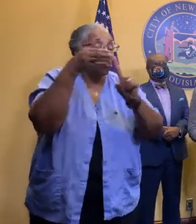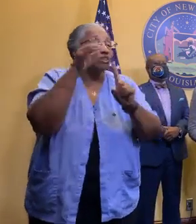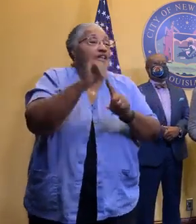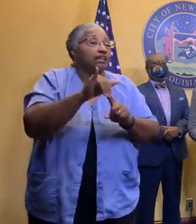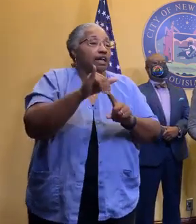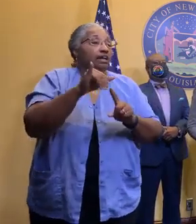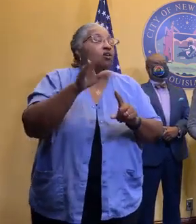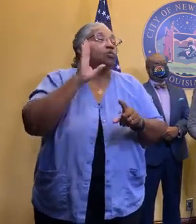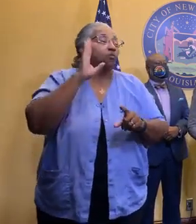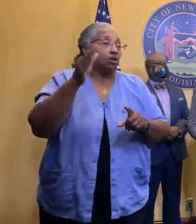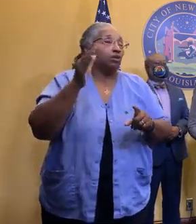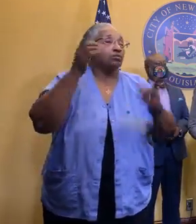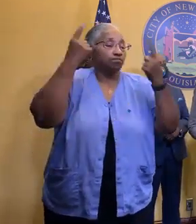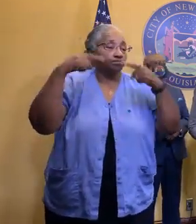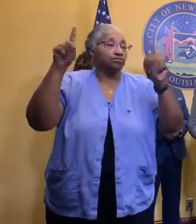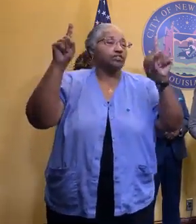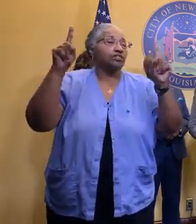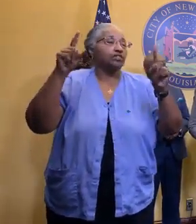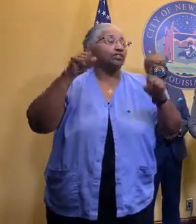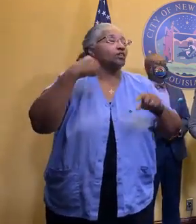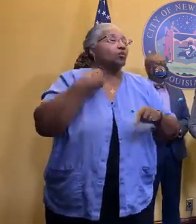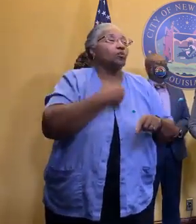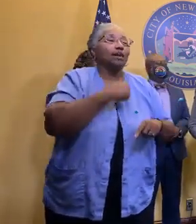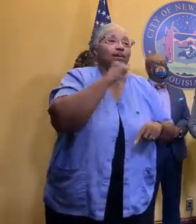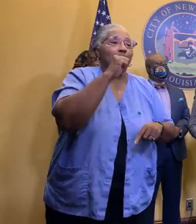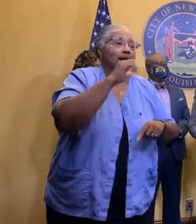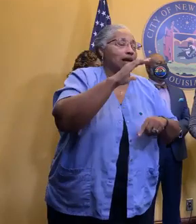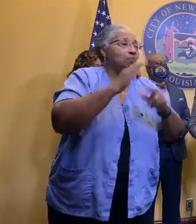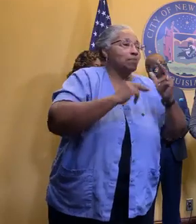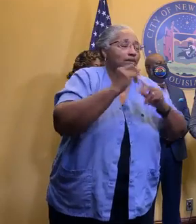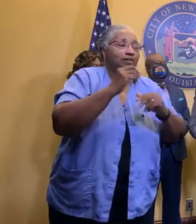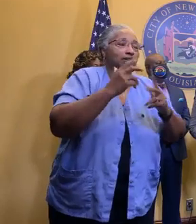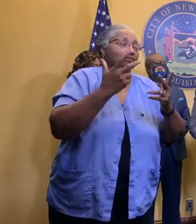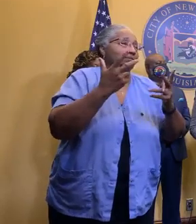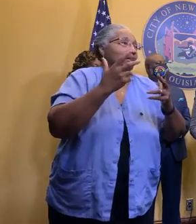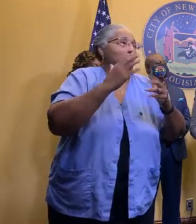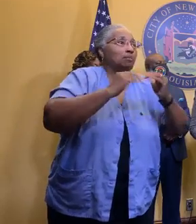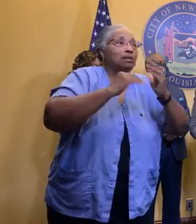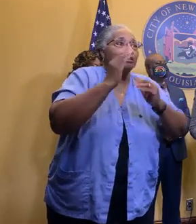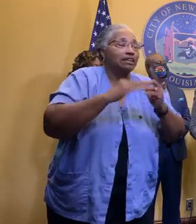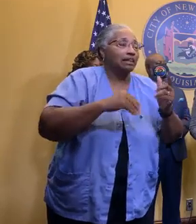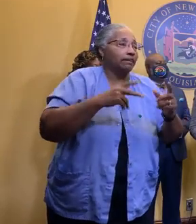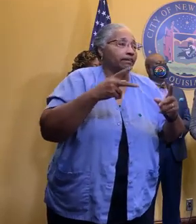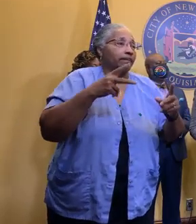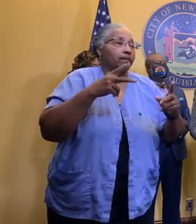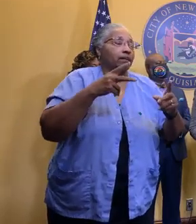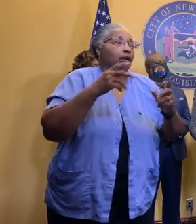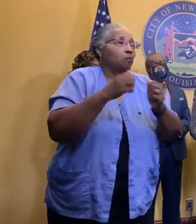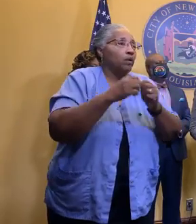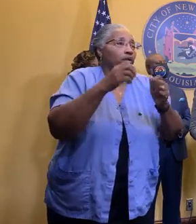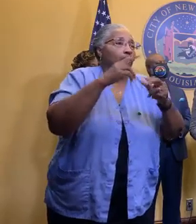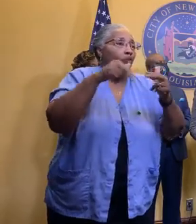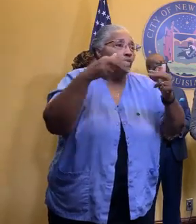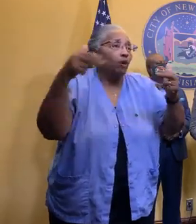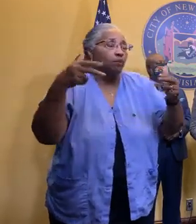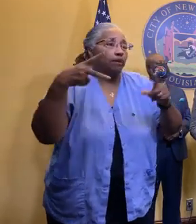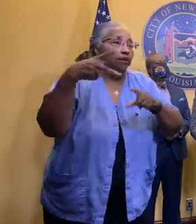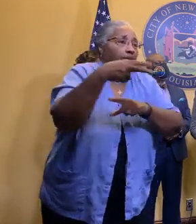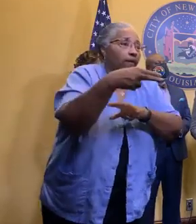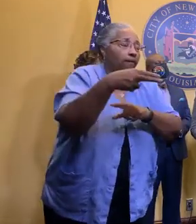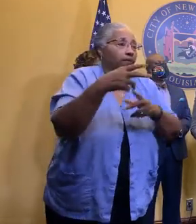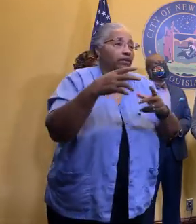something we get to cut ribbon on during a mayoral tenure, but it is something that is going to make this